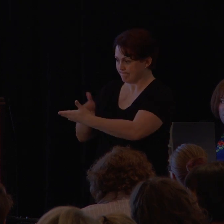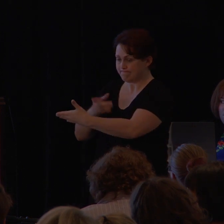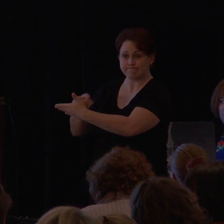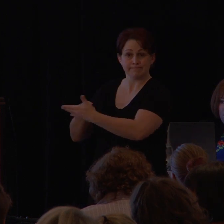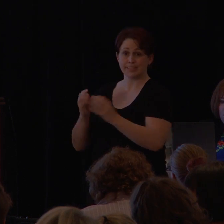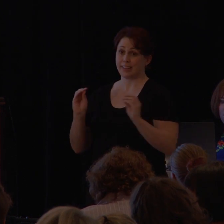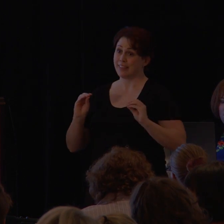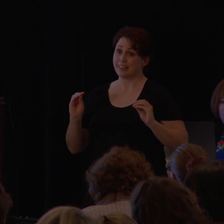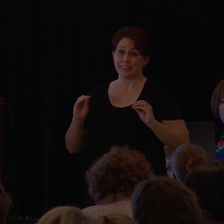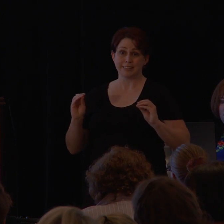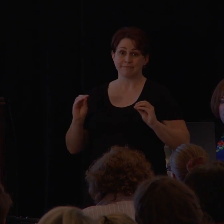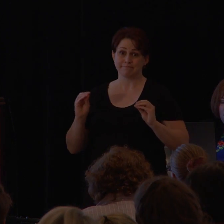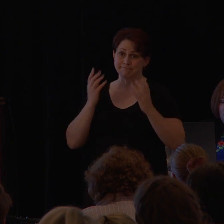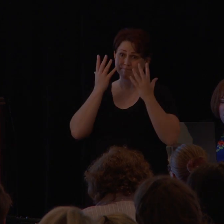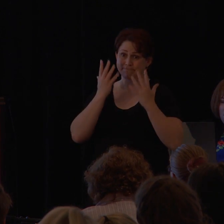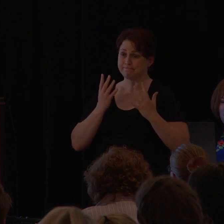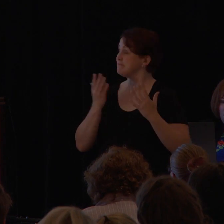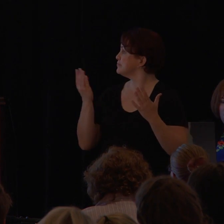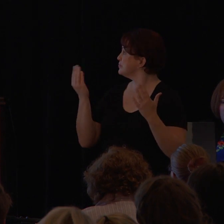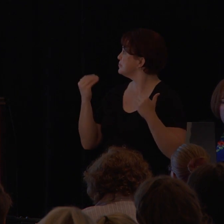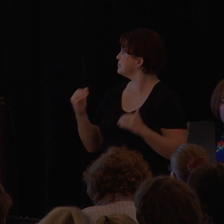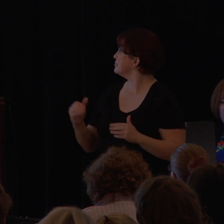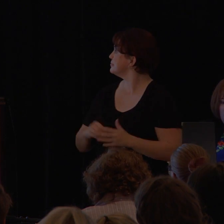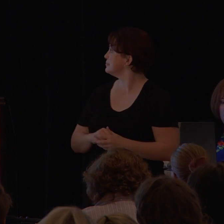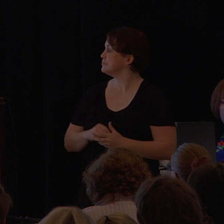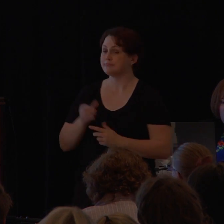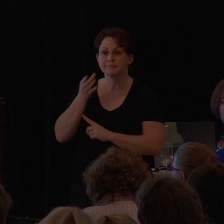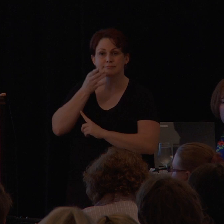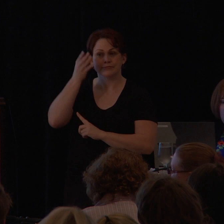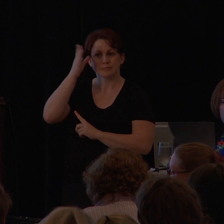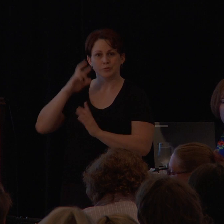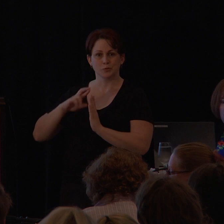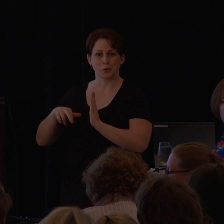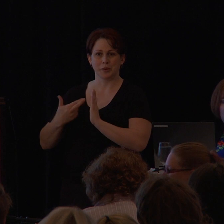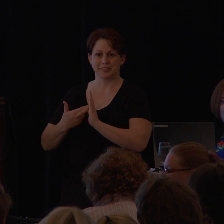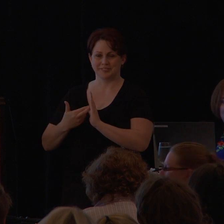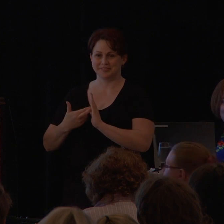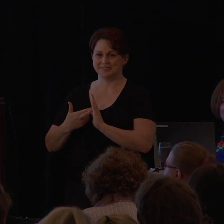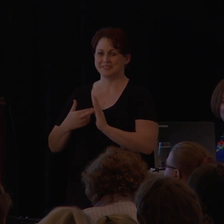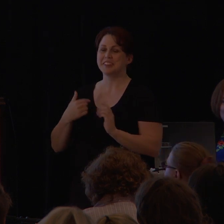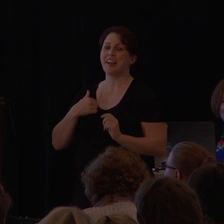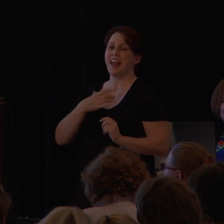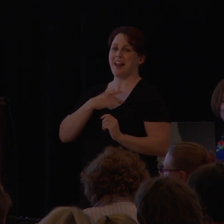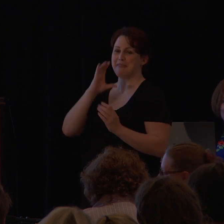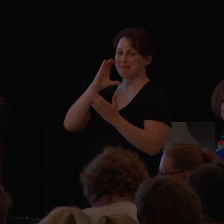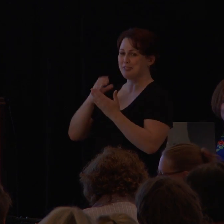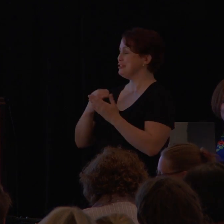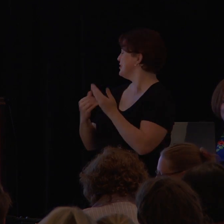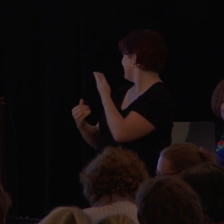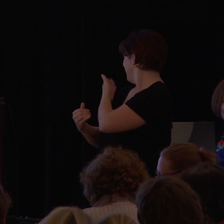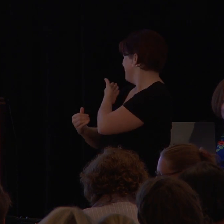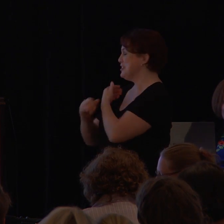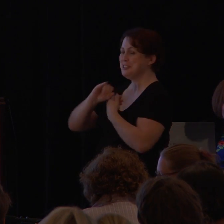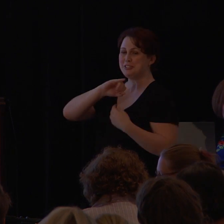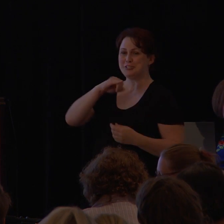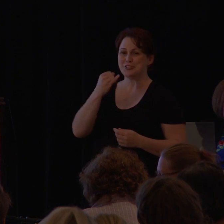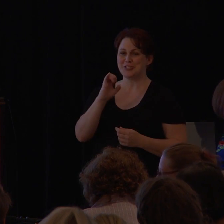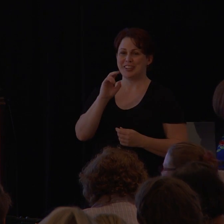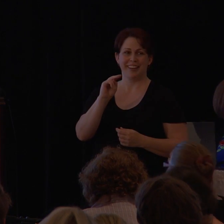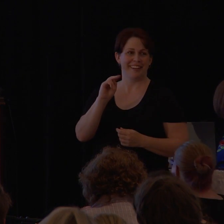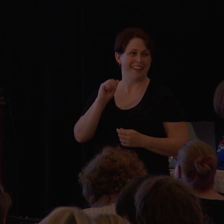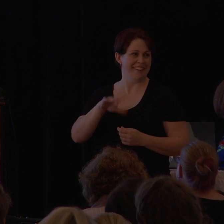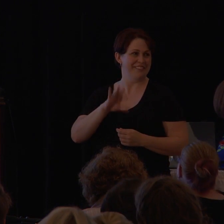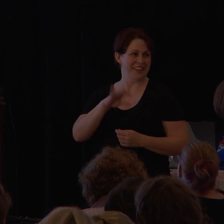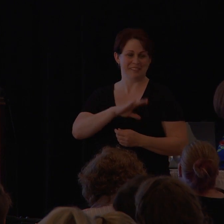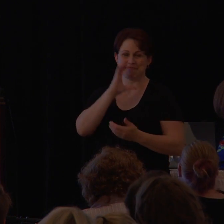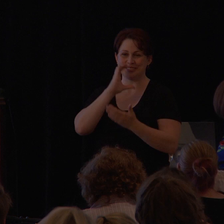to that. Next one, role of parents. And I credit Jenna for the great slides on this, but I'm